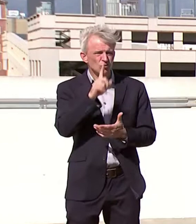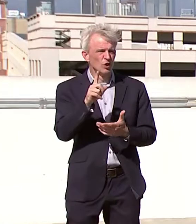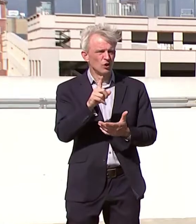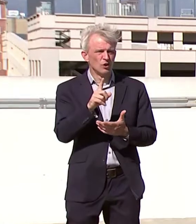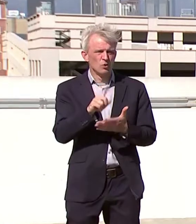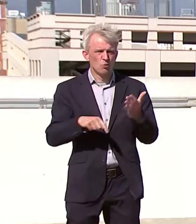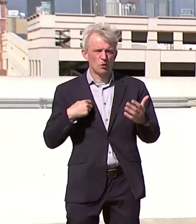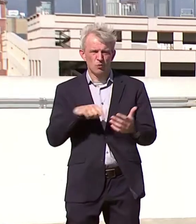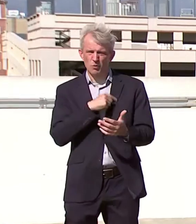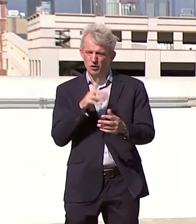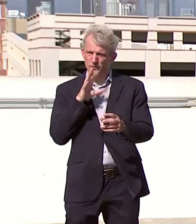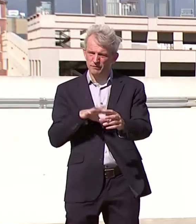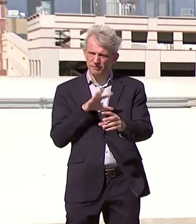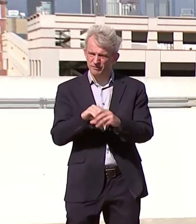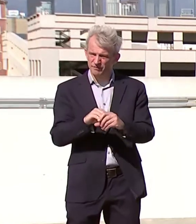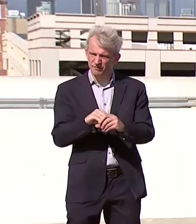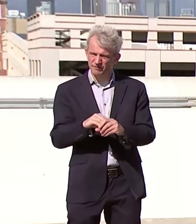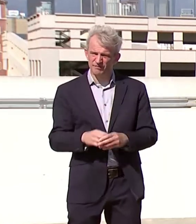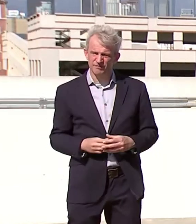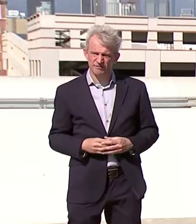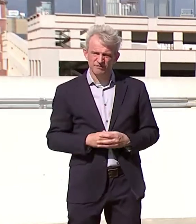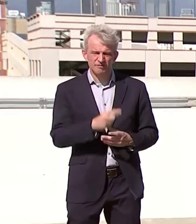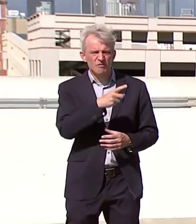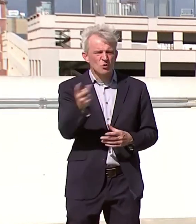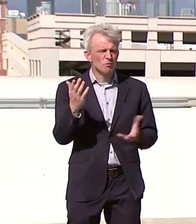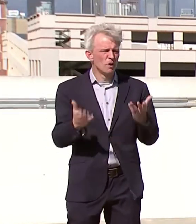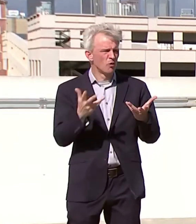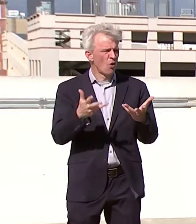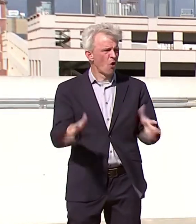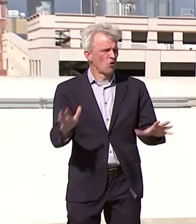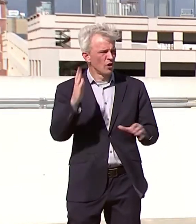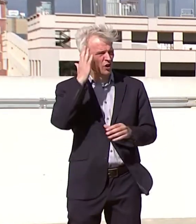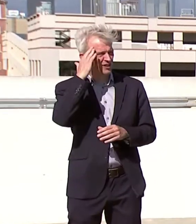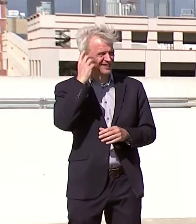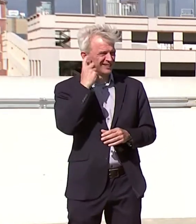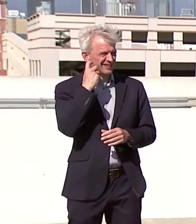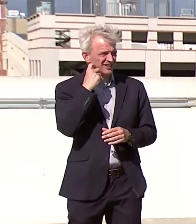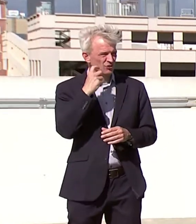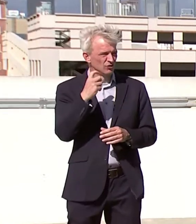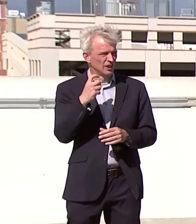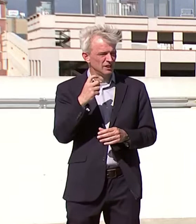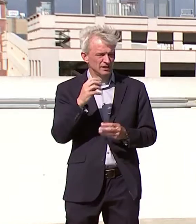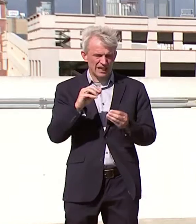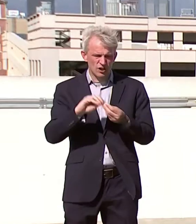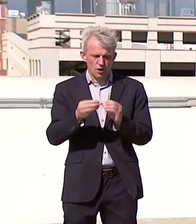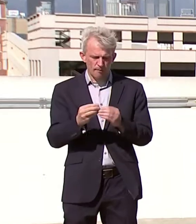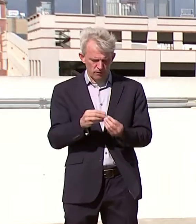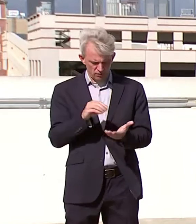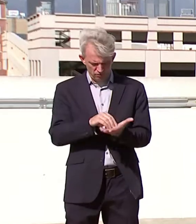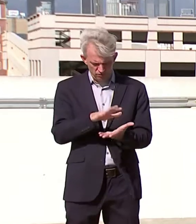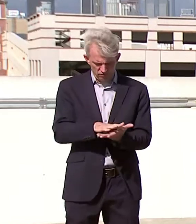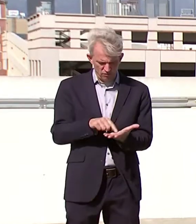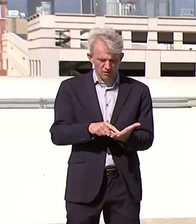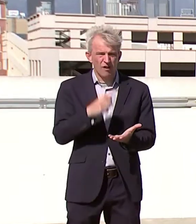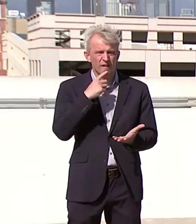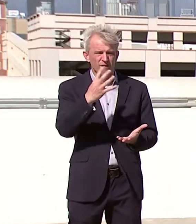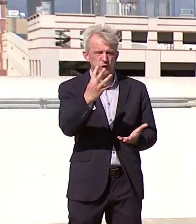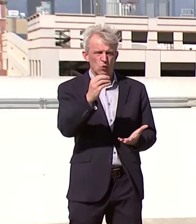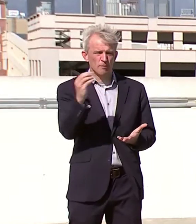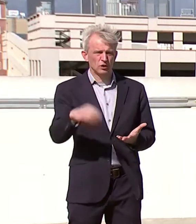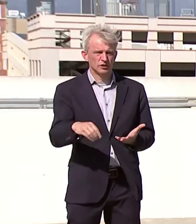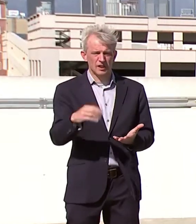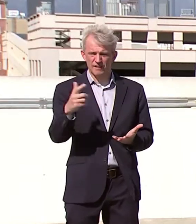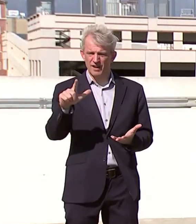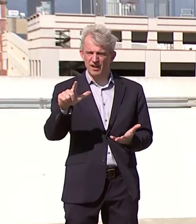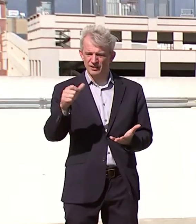part of. As you probably all know, recent data has shown that 4% of South LA residents have